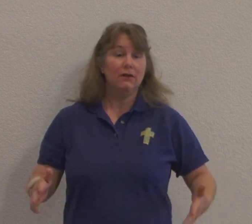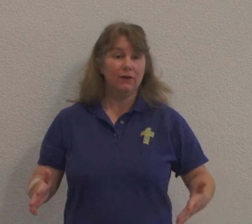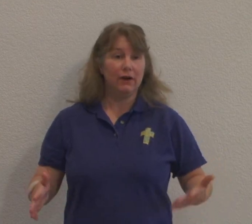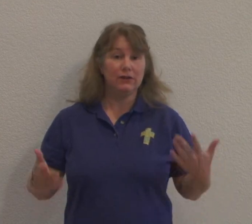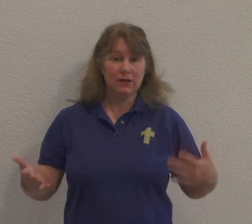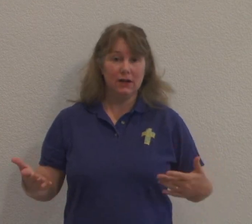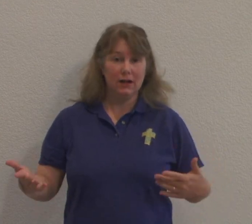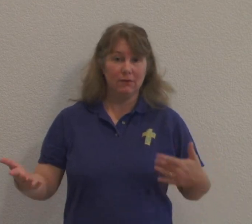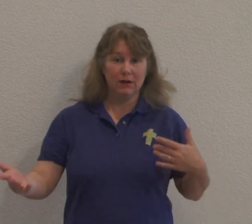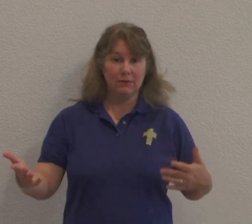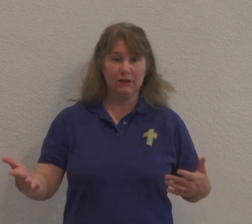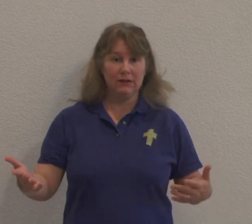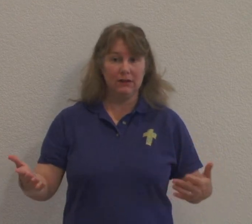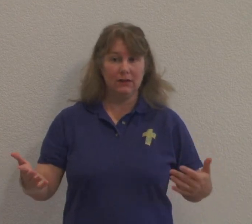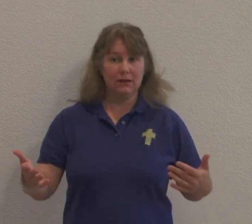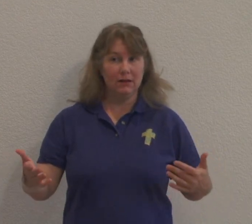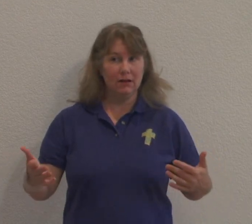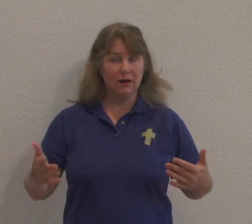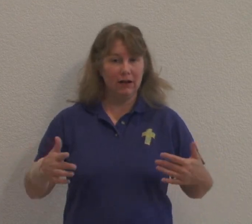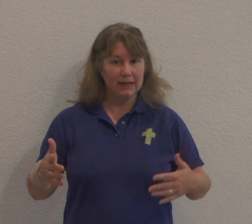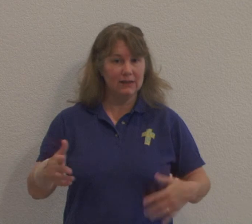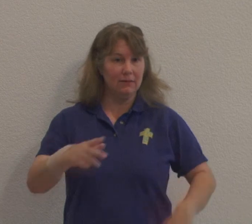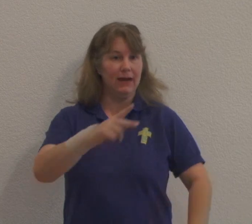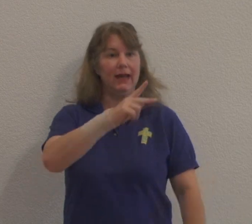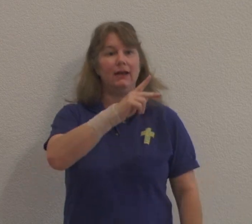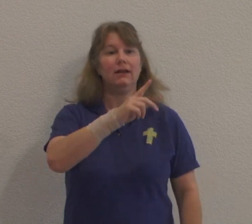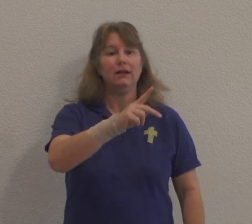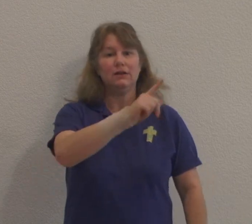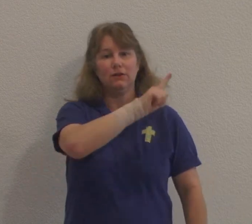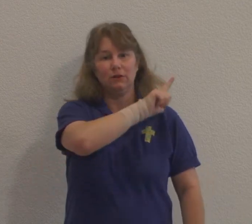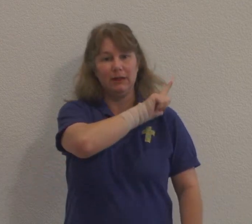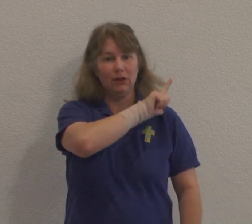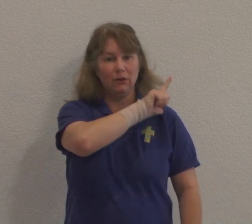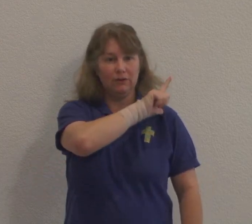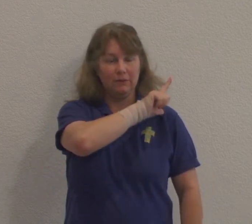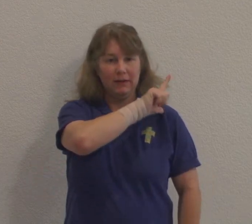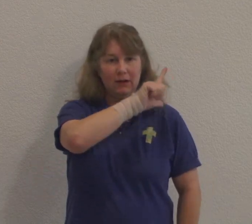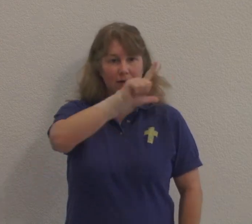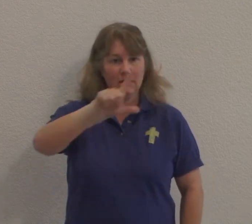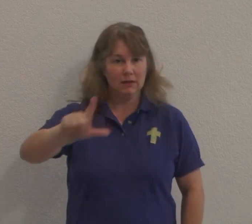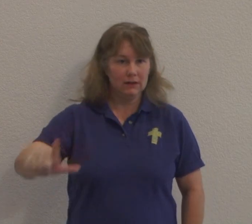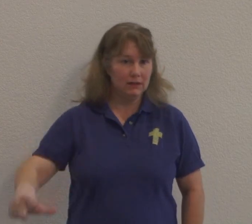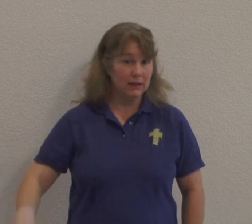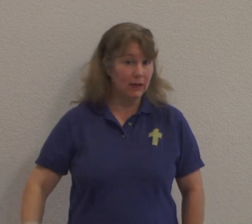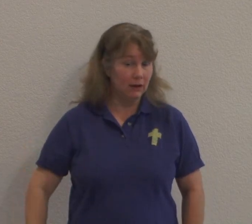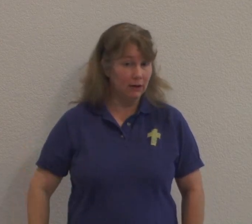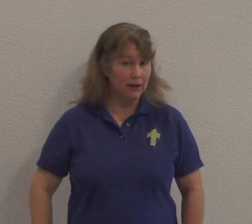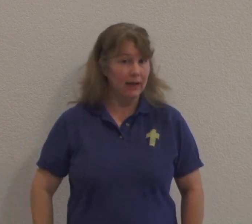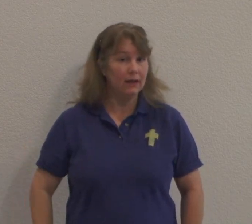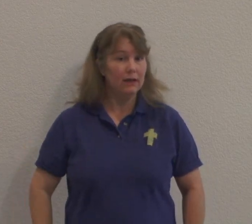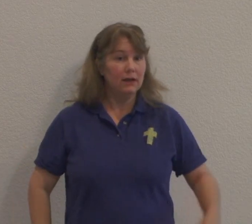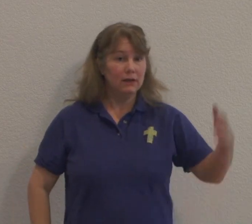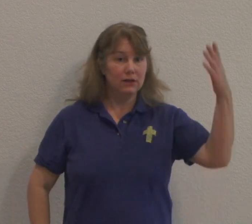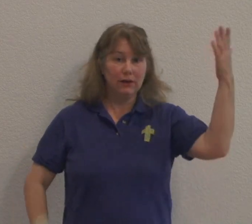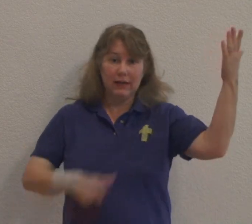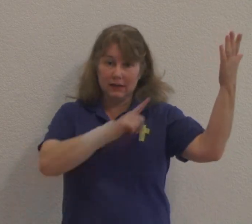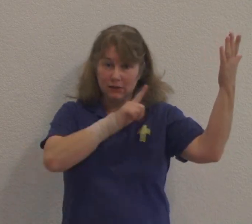for our song, we're going to be using our less dominant hand, so it'll be Lord from here to here, okay? So He is